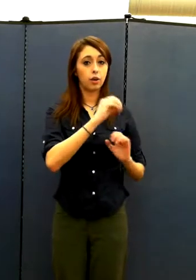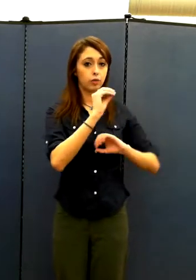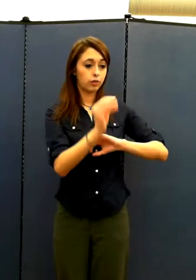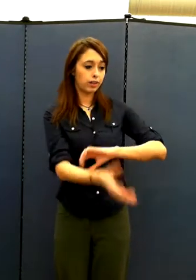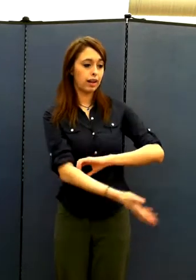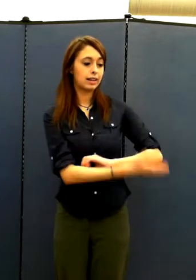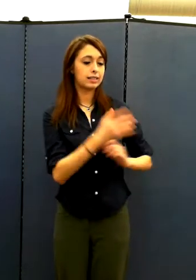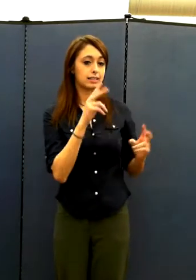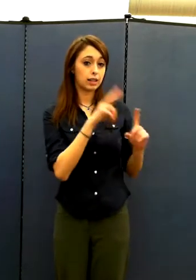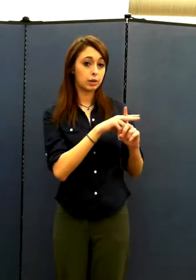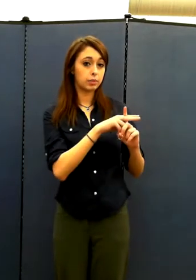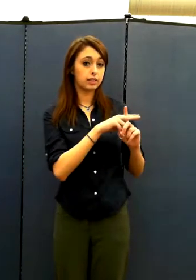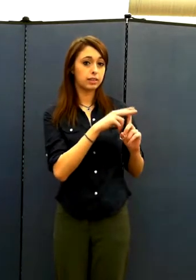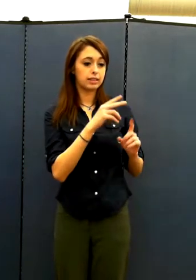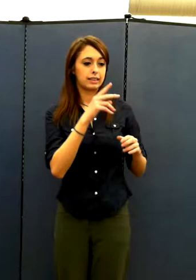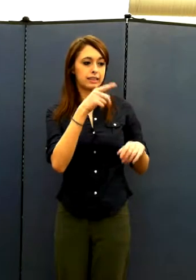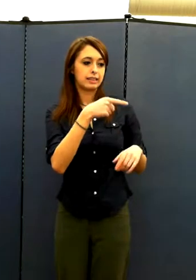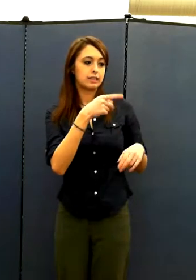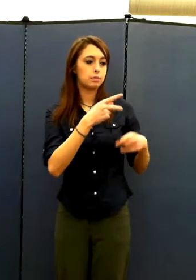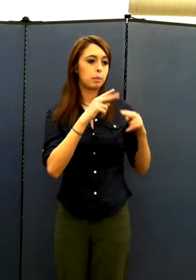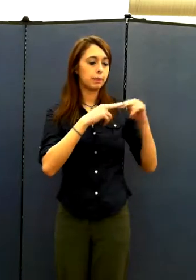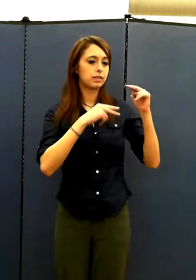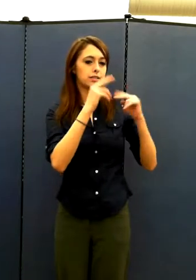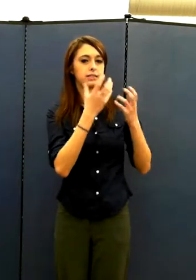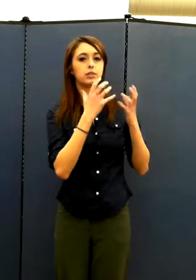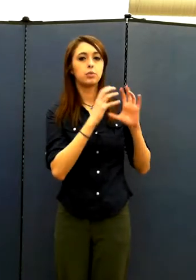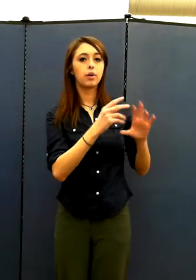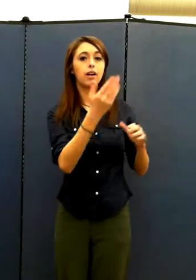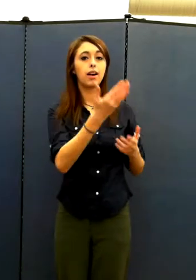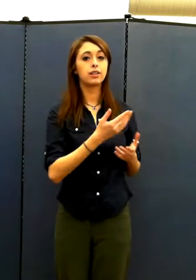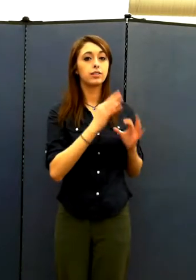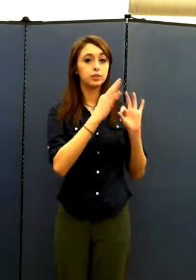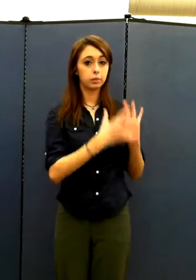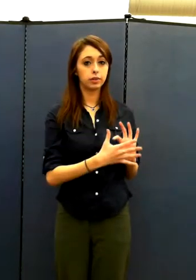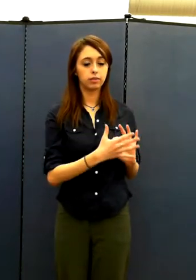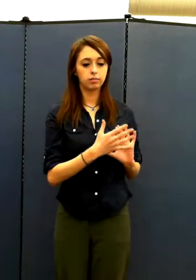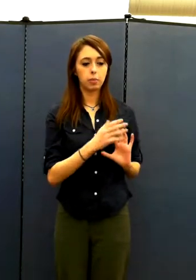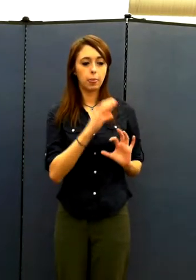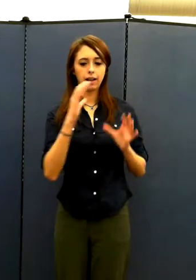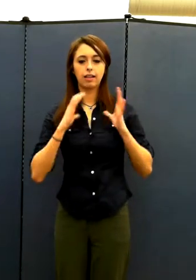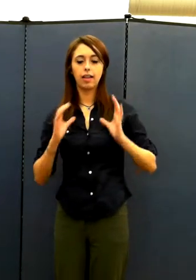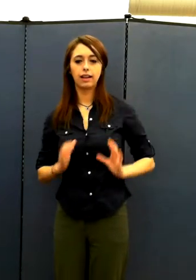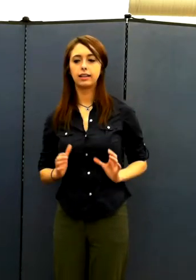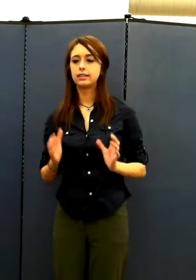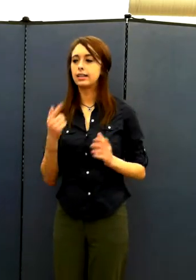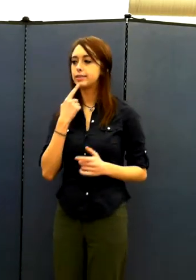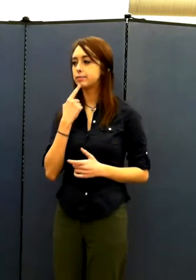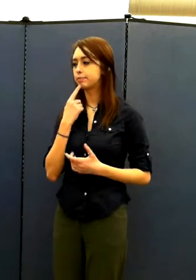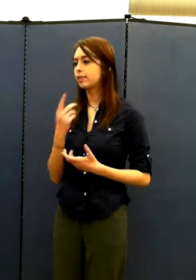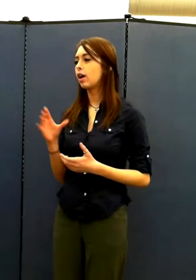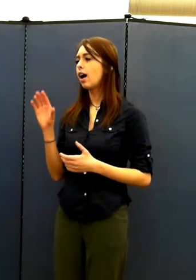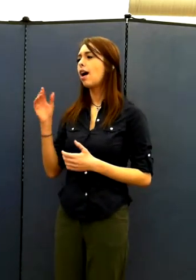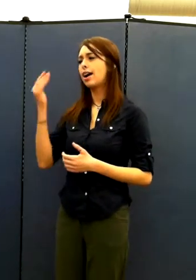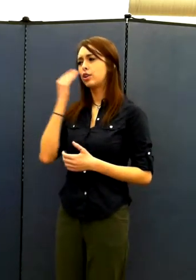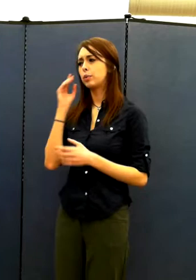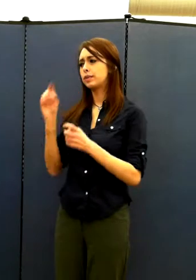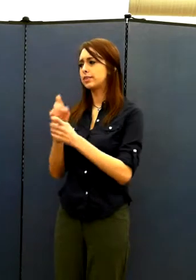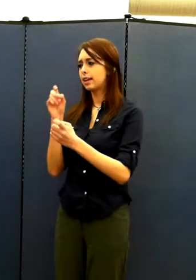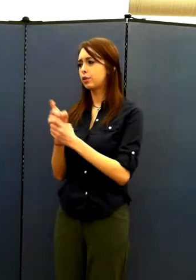want to hire an interpreter. And the client goes, oh, I know exactly who you're talking about. That's